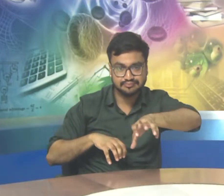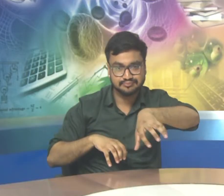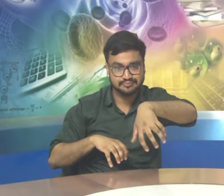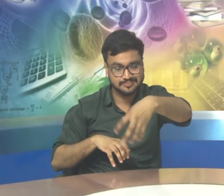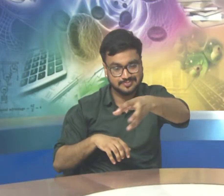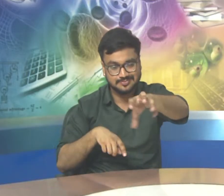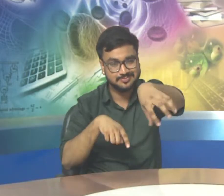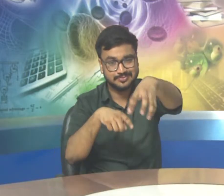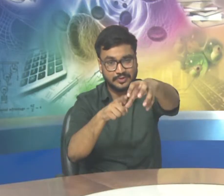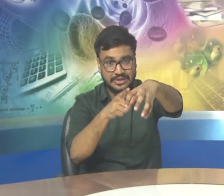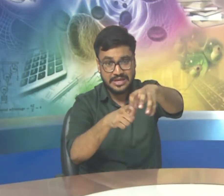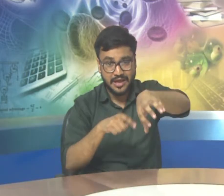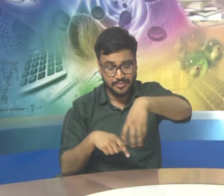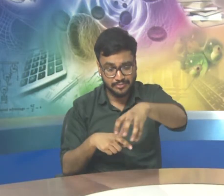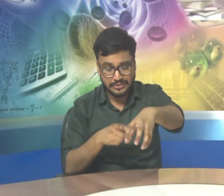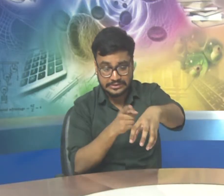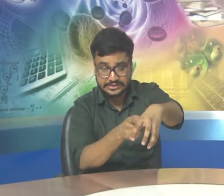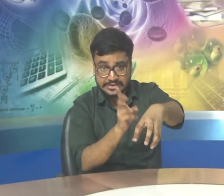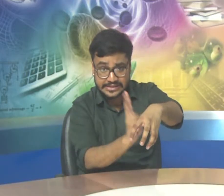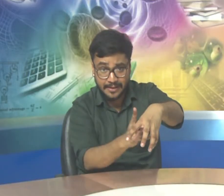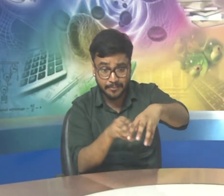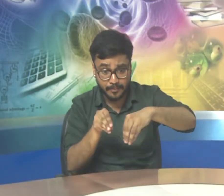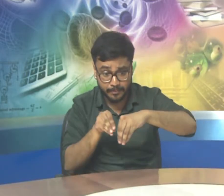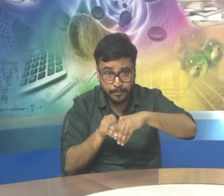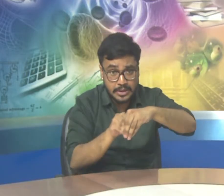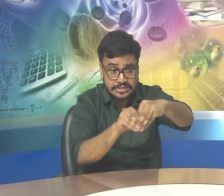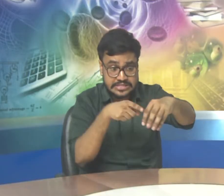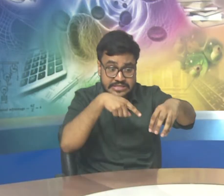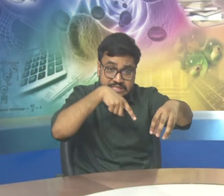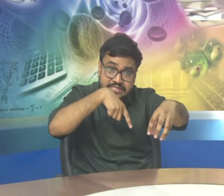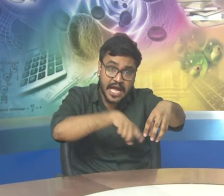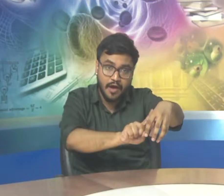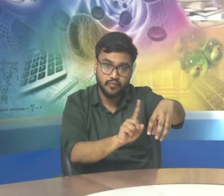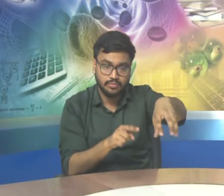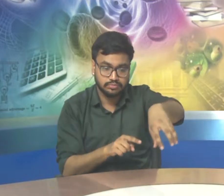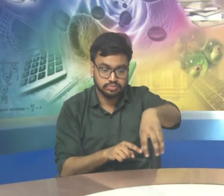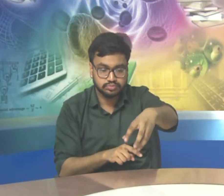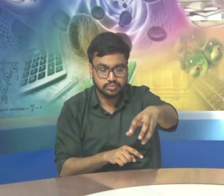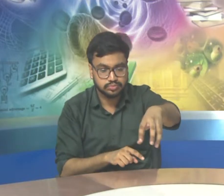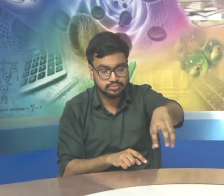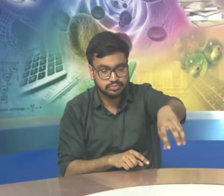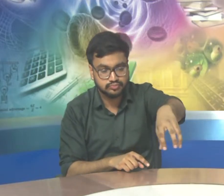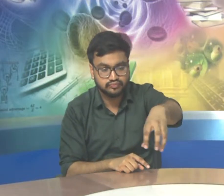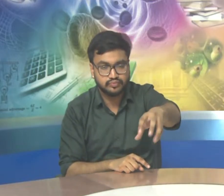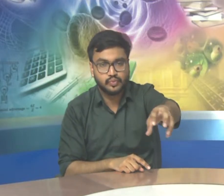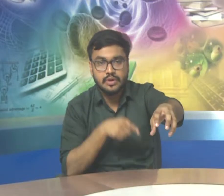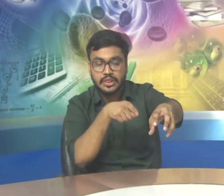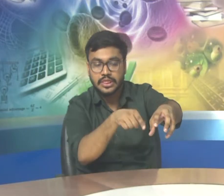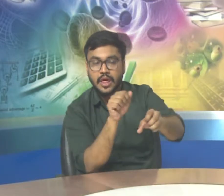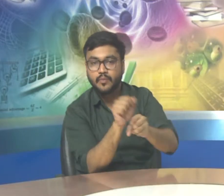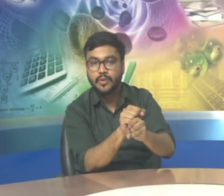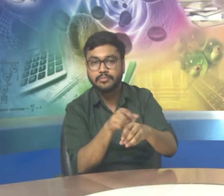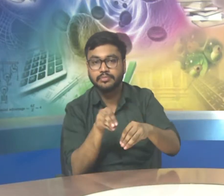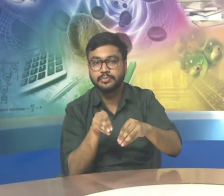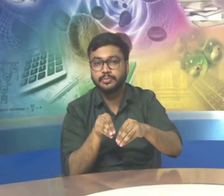puck on a frictionless surface would travel in a straight line at a constant